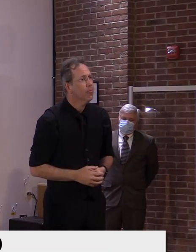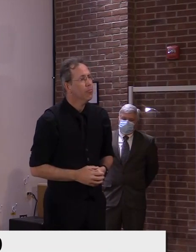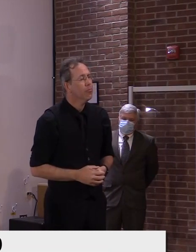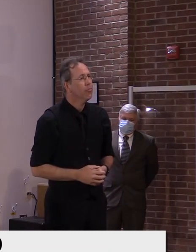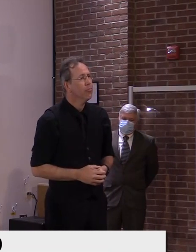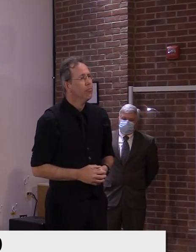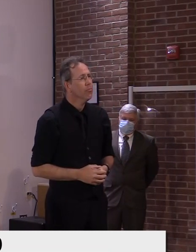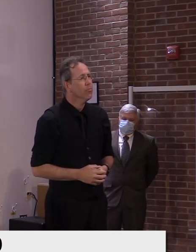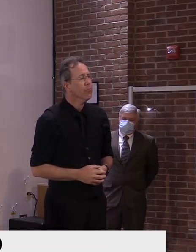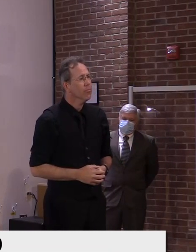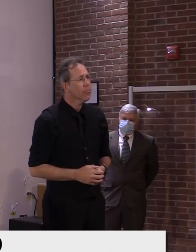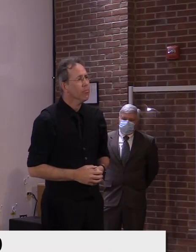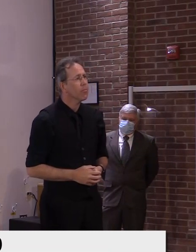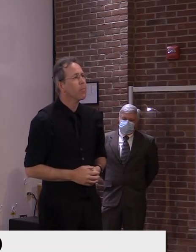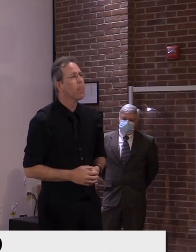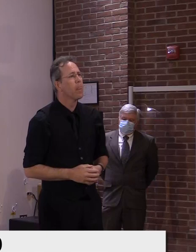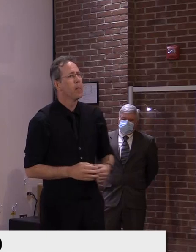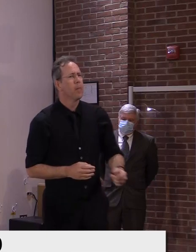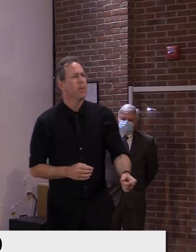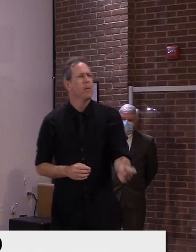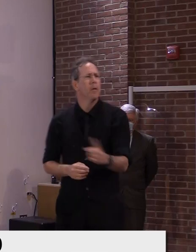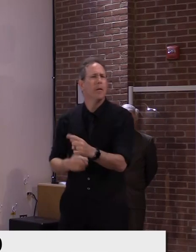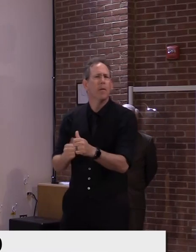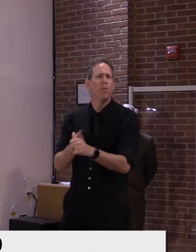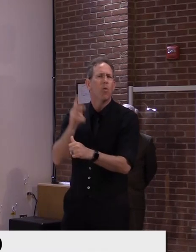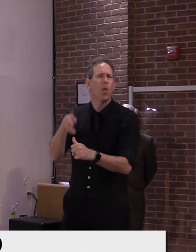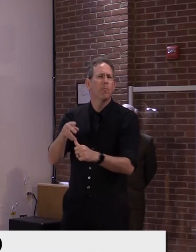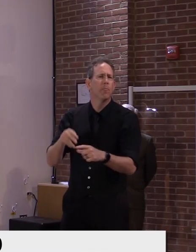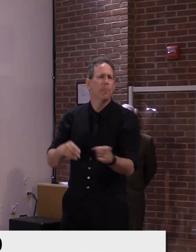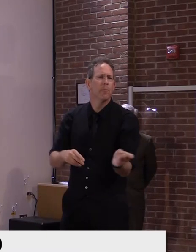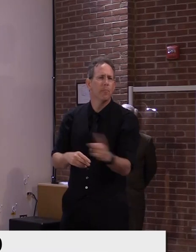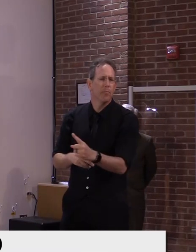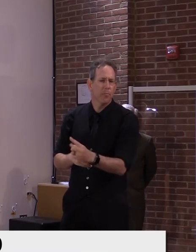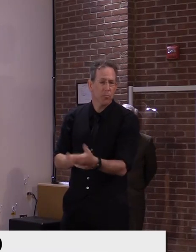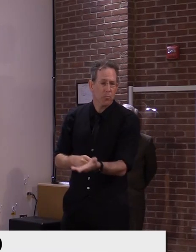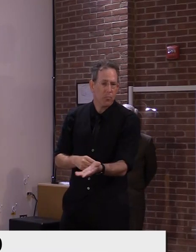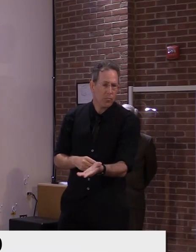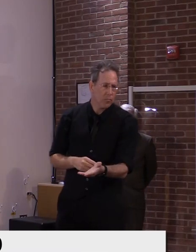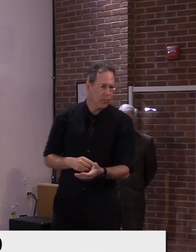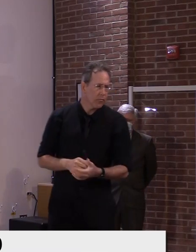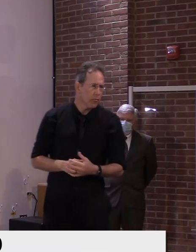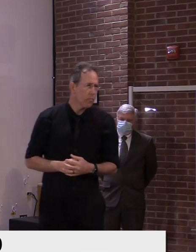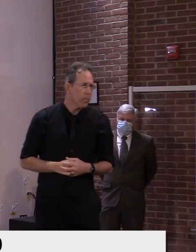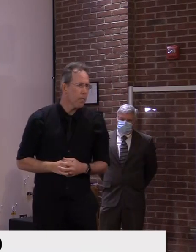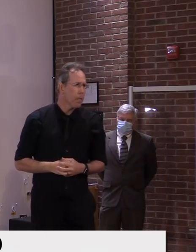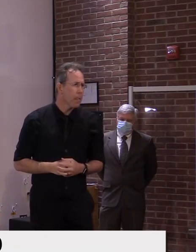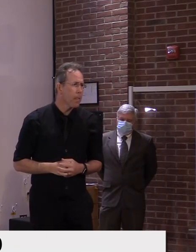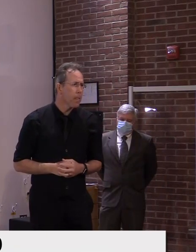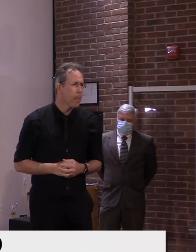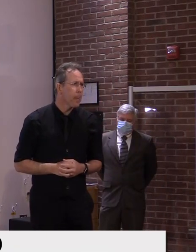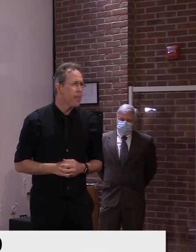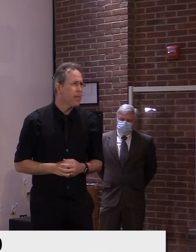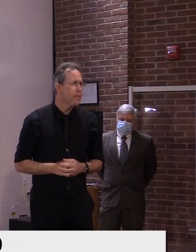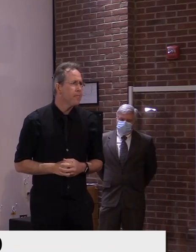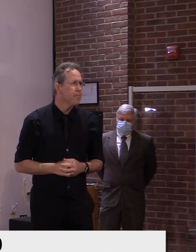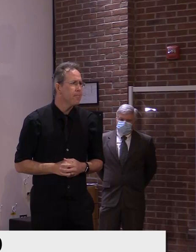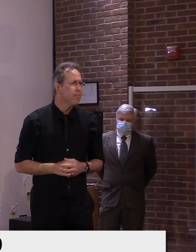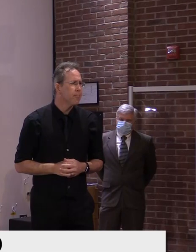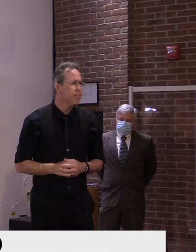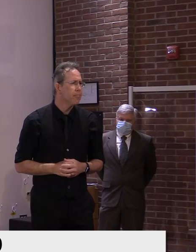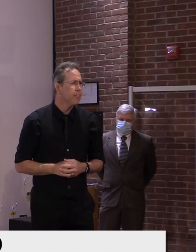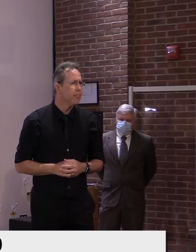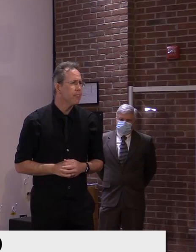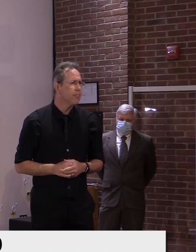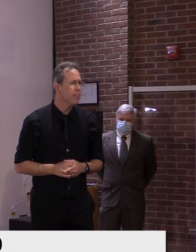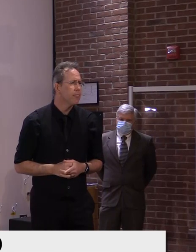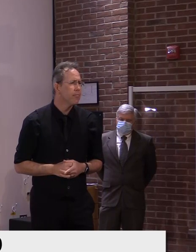And just a quick follow-up for you, Dr. Levine, a bit of a housekeeping item. You had said the Department of Health had only received a few complaints when